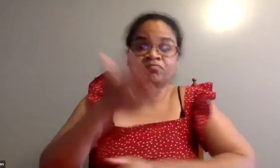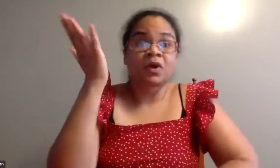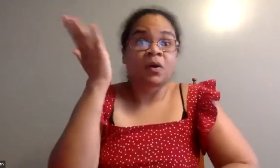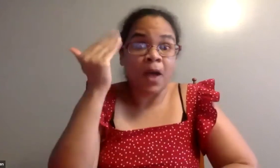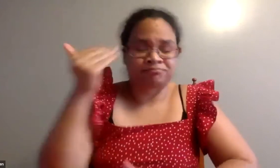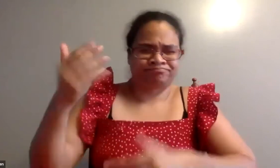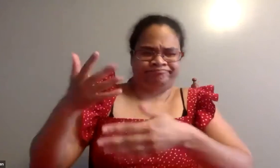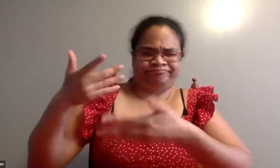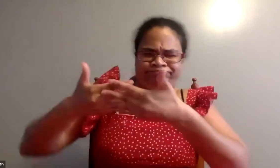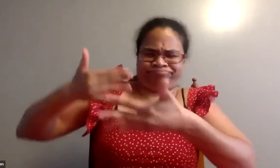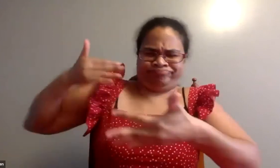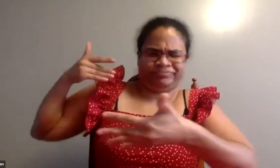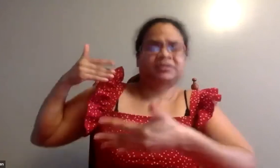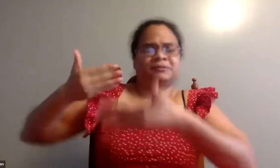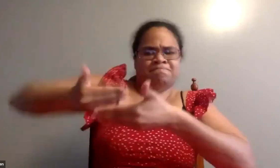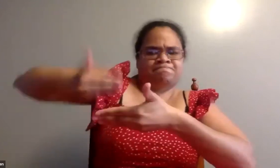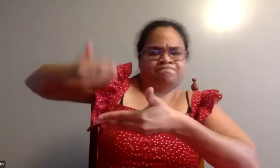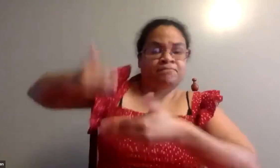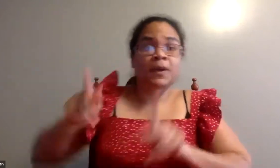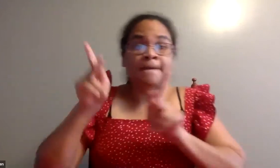Even contractors refused to cut down the tree.